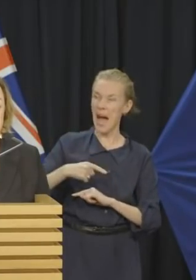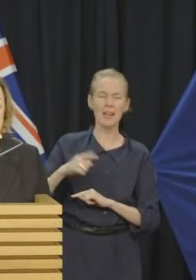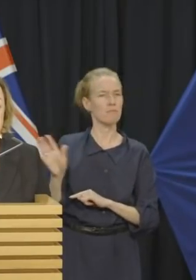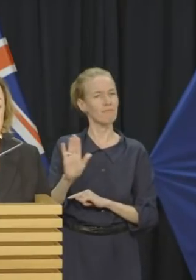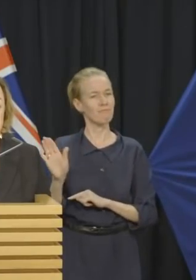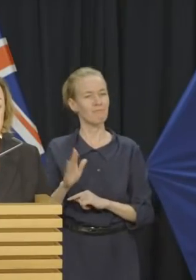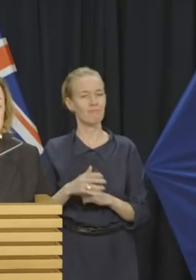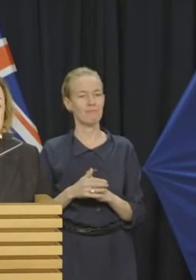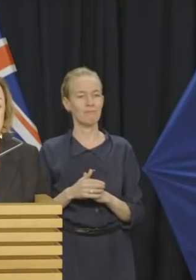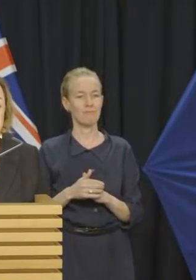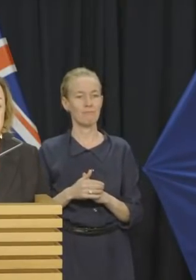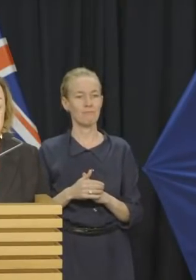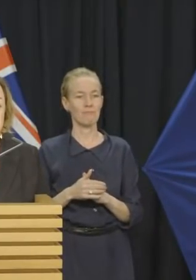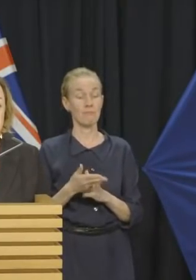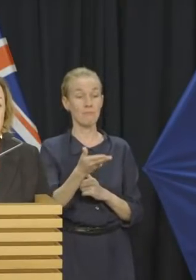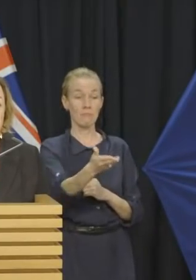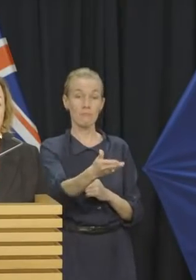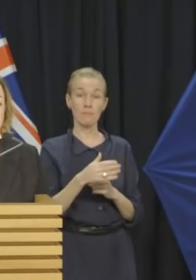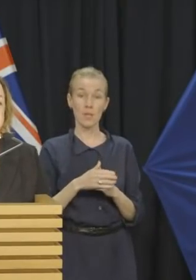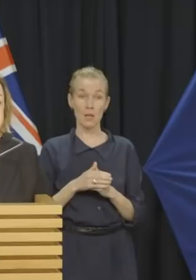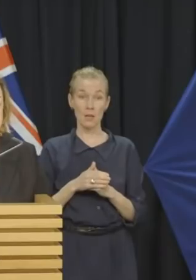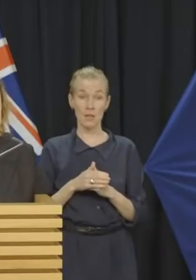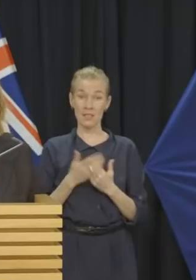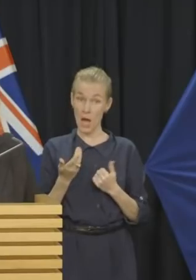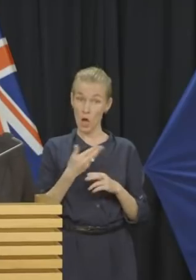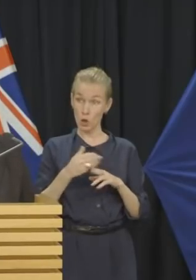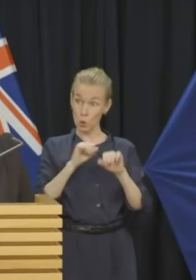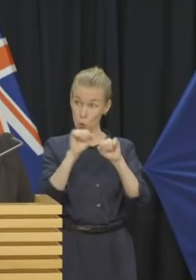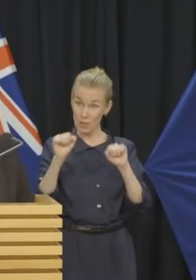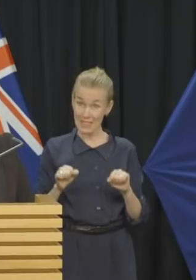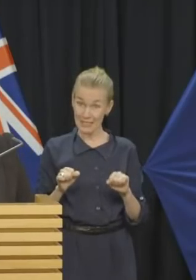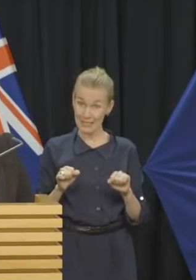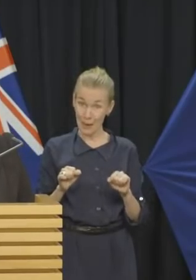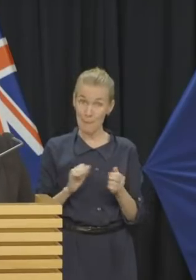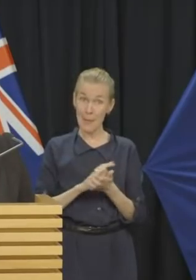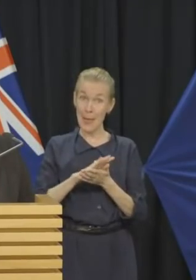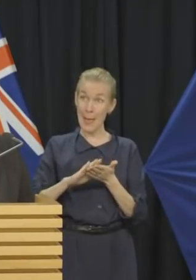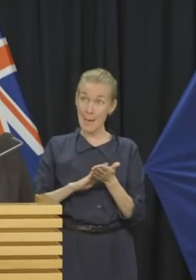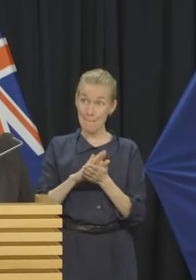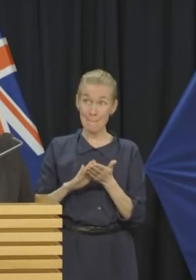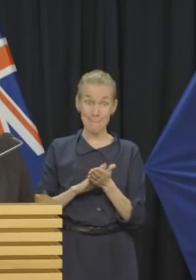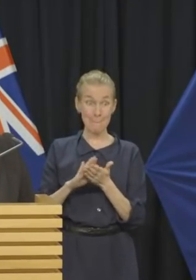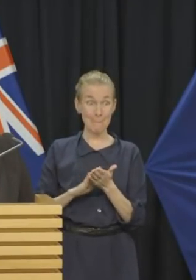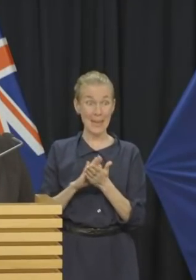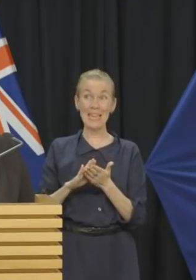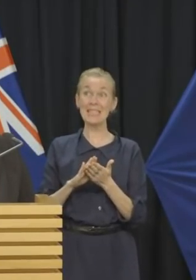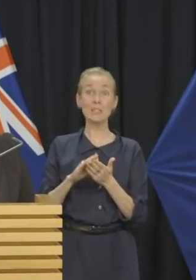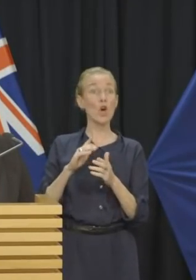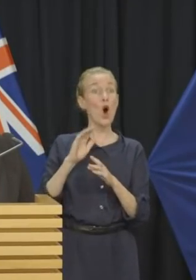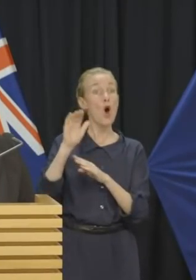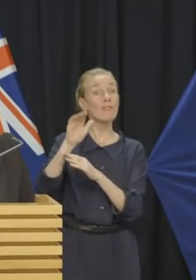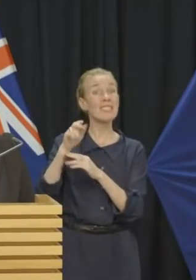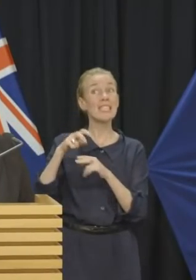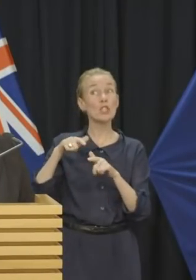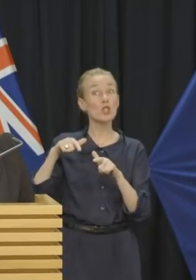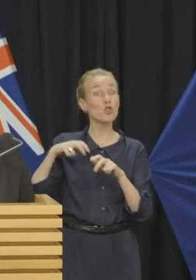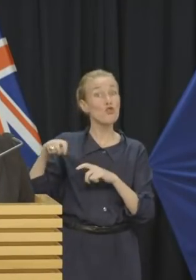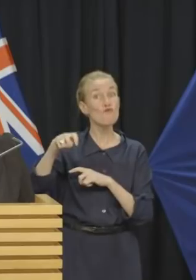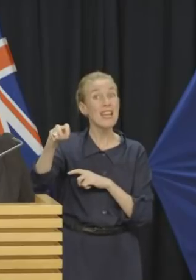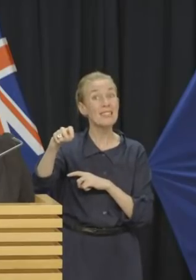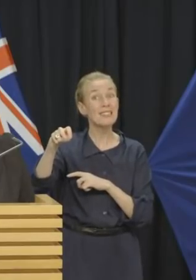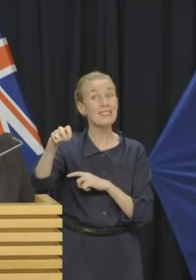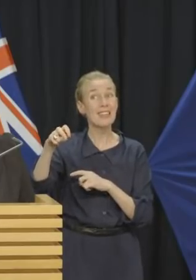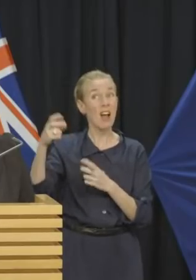any international tourism to New Zealand? Oh, this is about New Zealand citizens and permanent residents. No, but I mean,